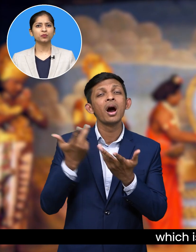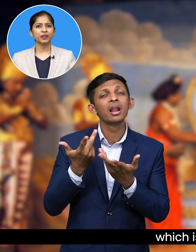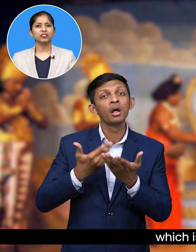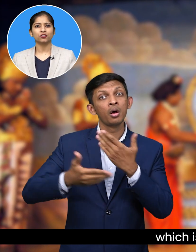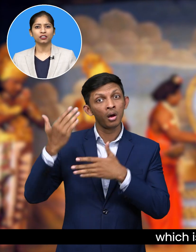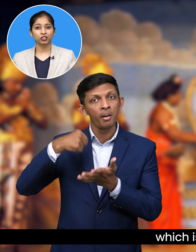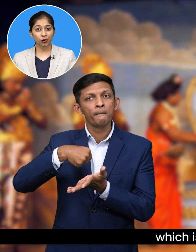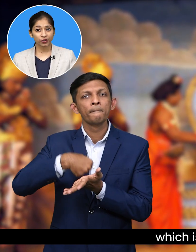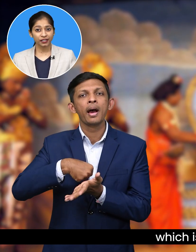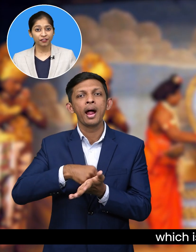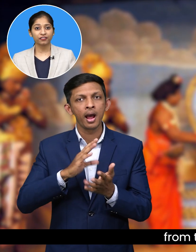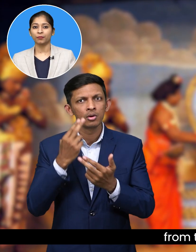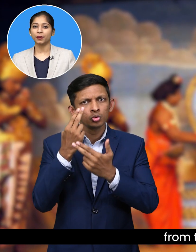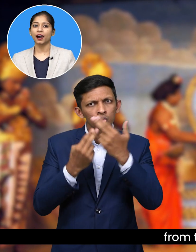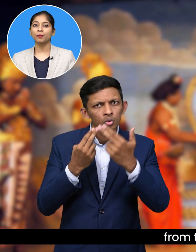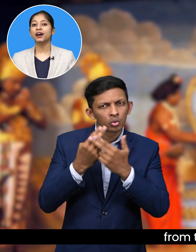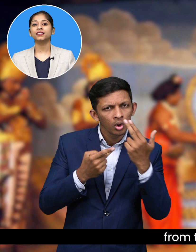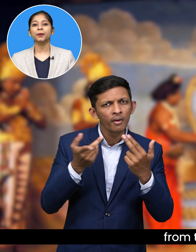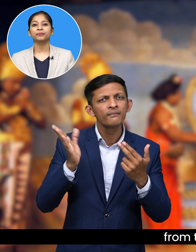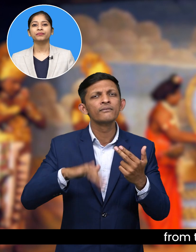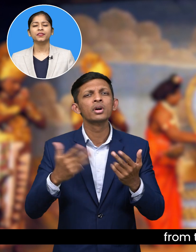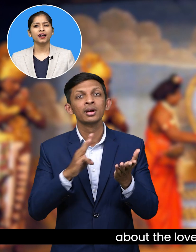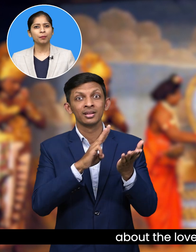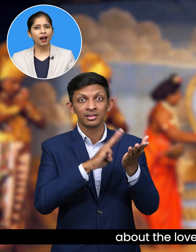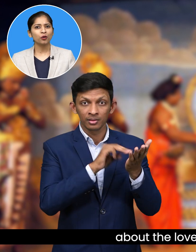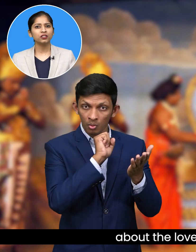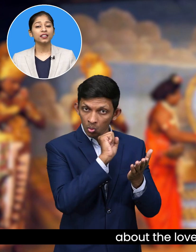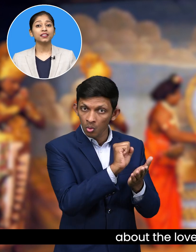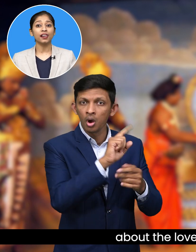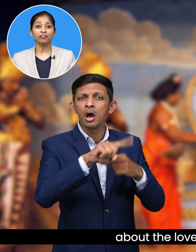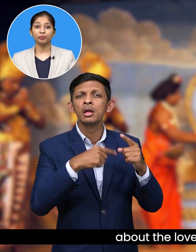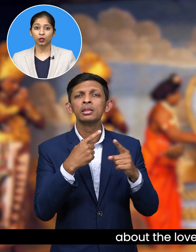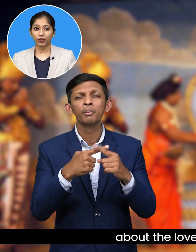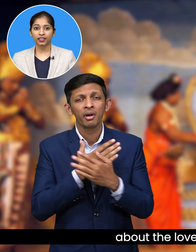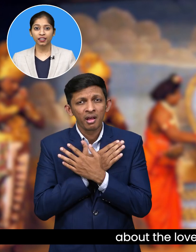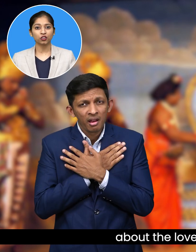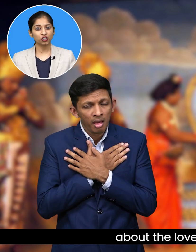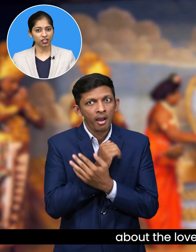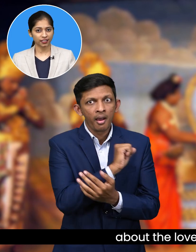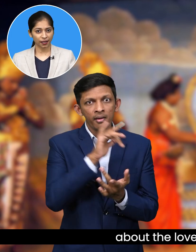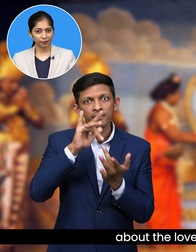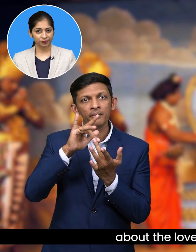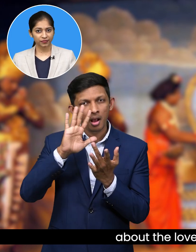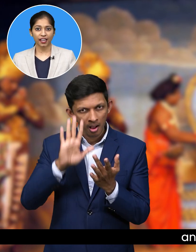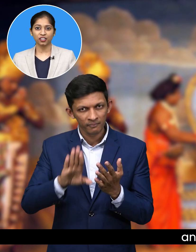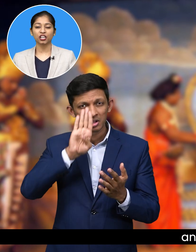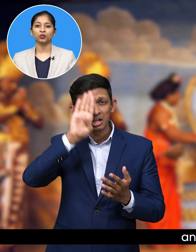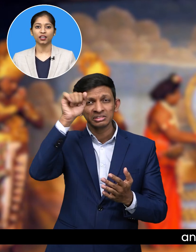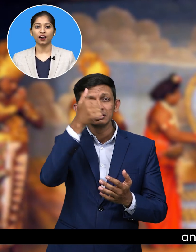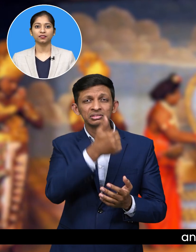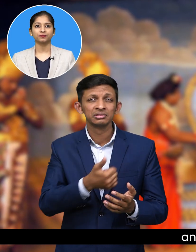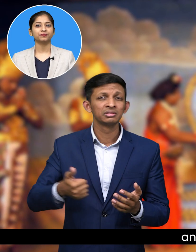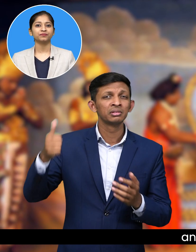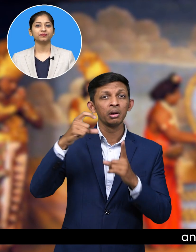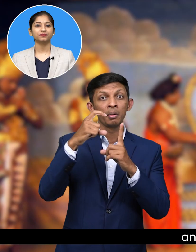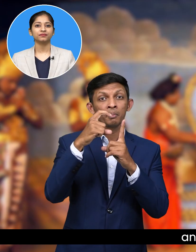which is based on a story from the Mahabharata about the love between King Dushyanta and